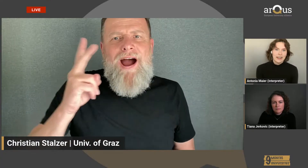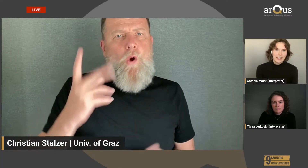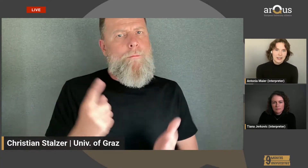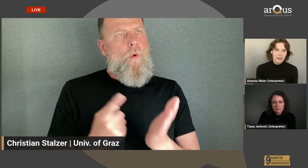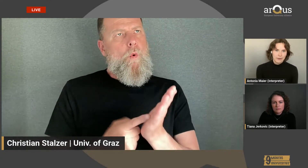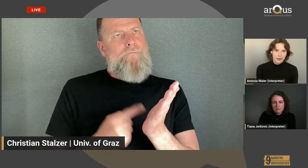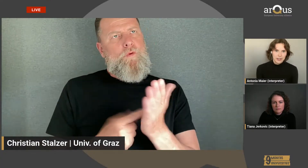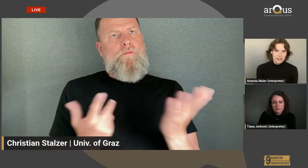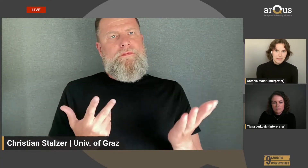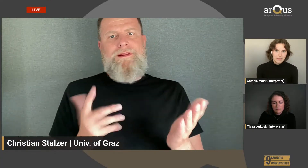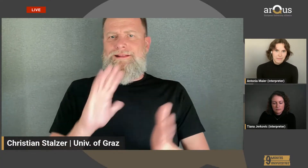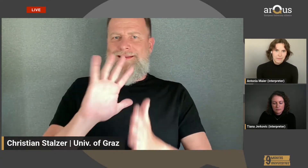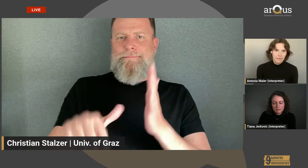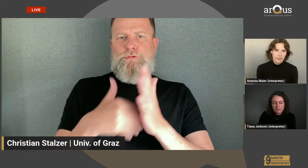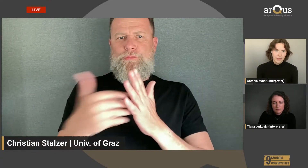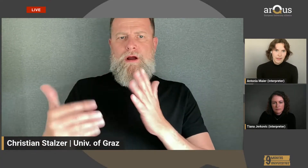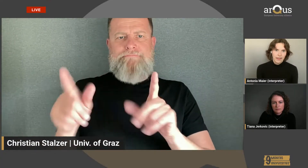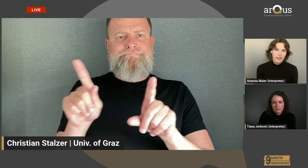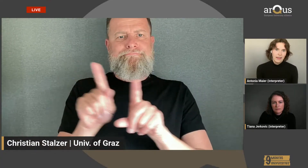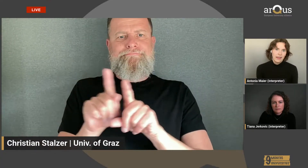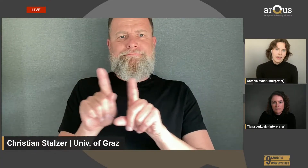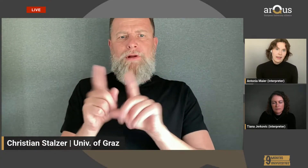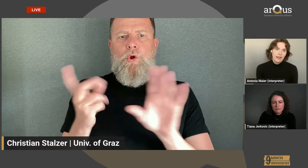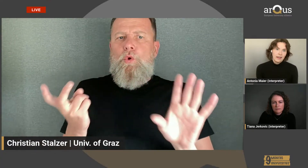languages are actually forgotten.